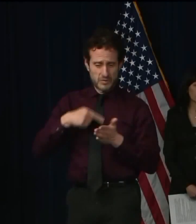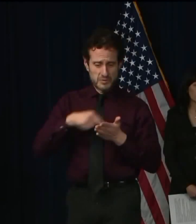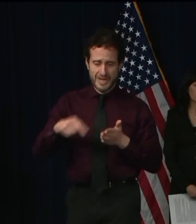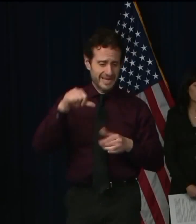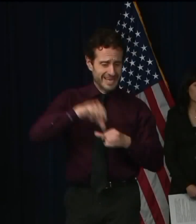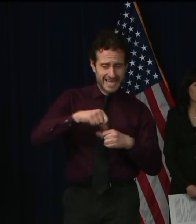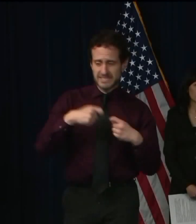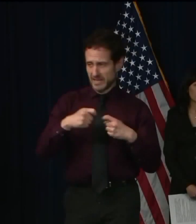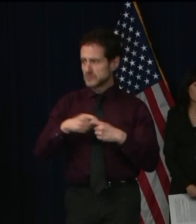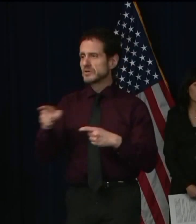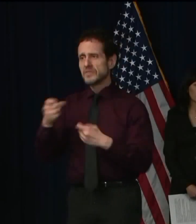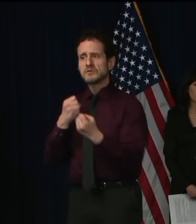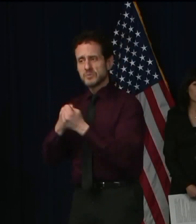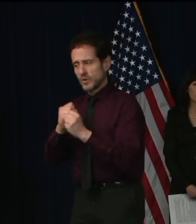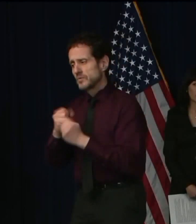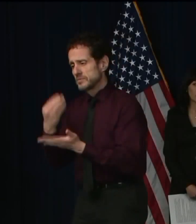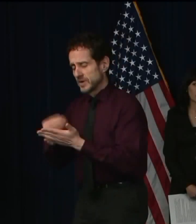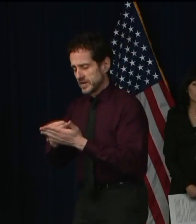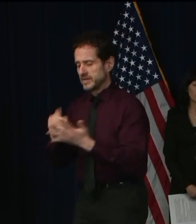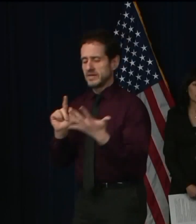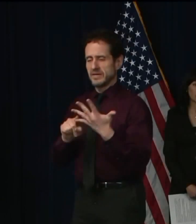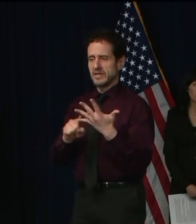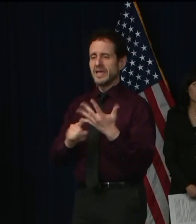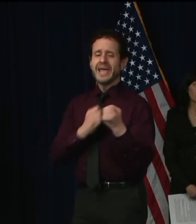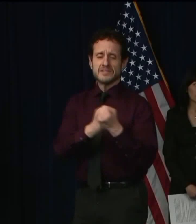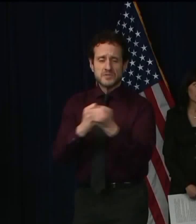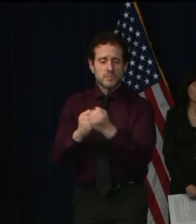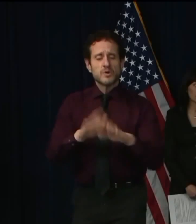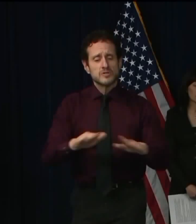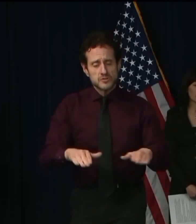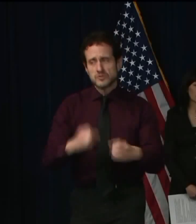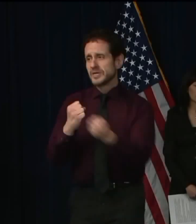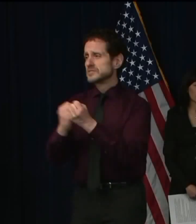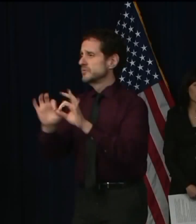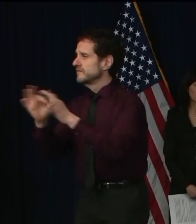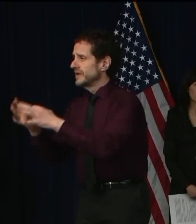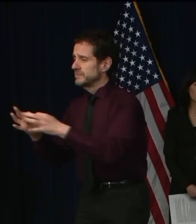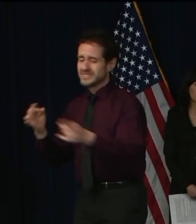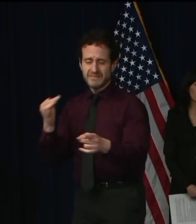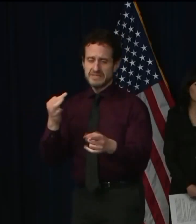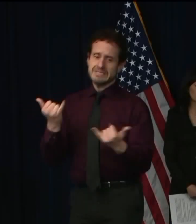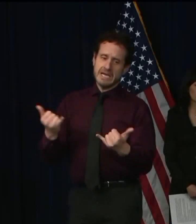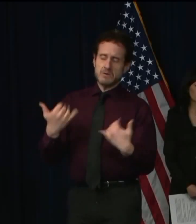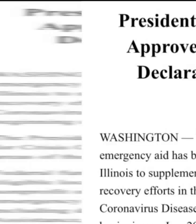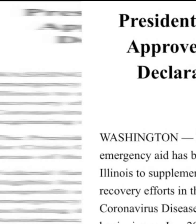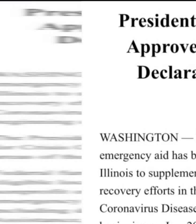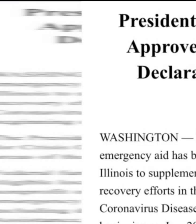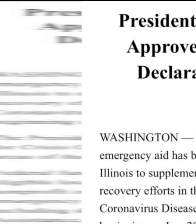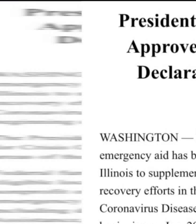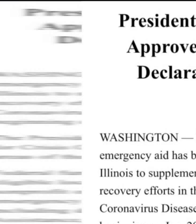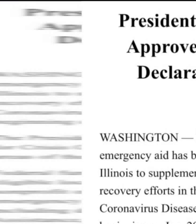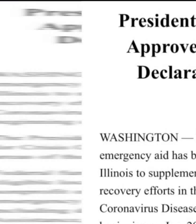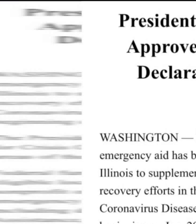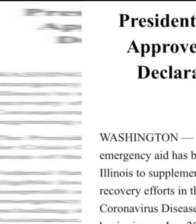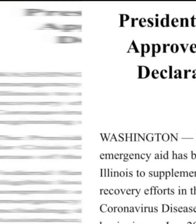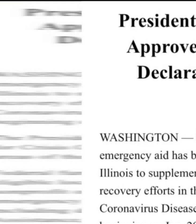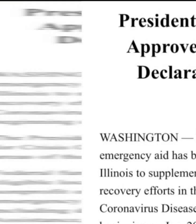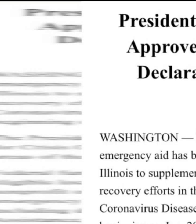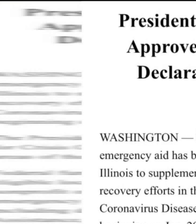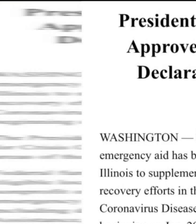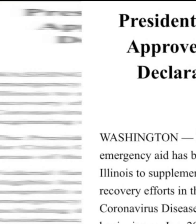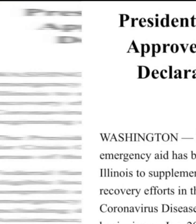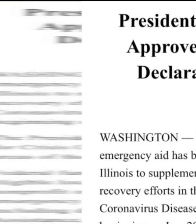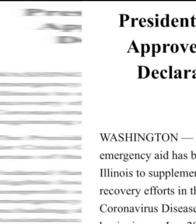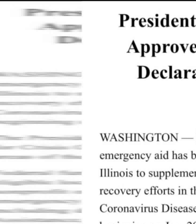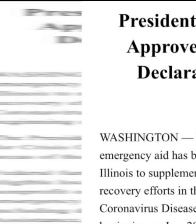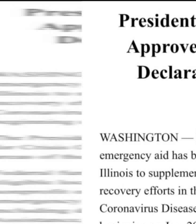supporting children and families who are. The governor today also said his disaster declaration for the state